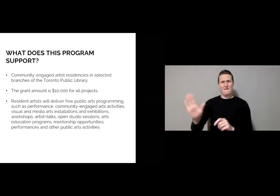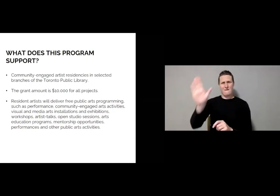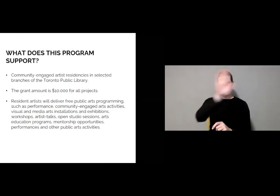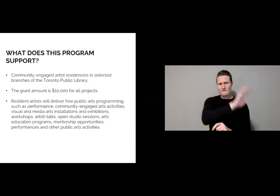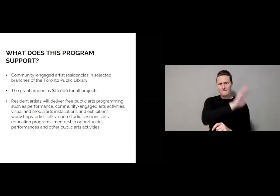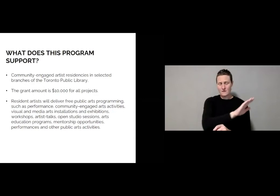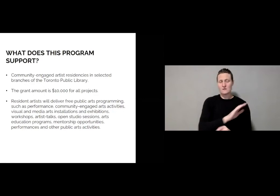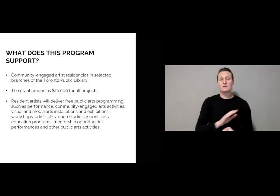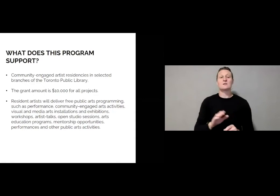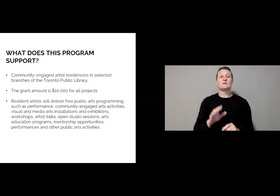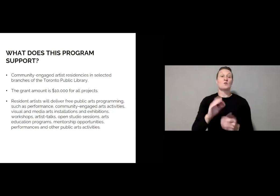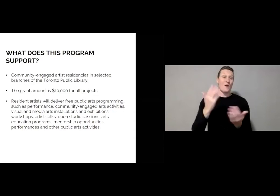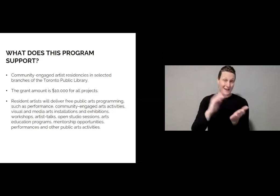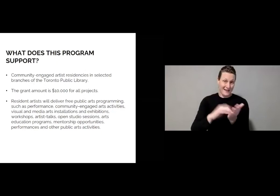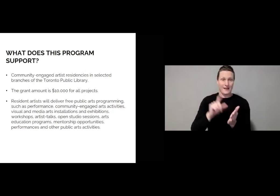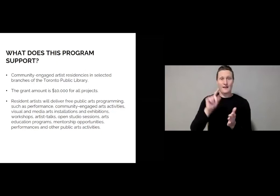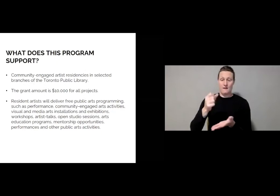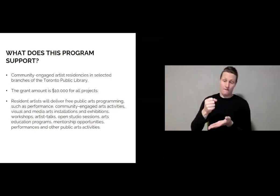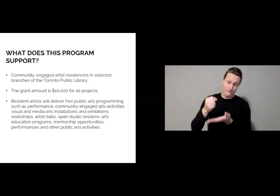it's $10,000.